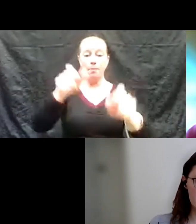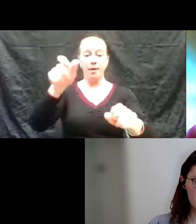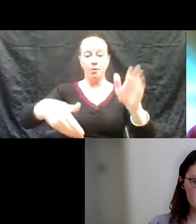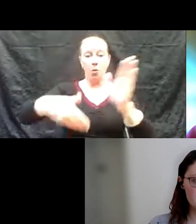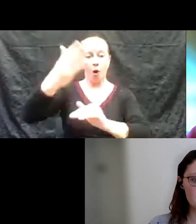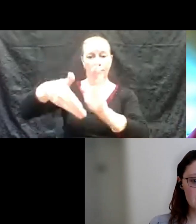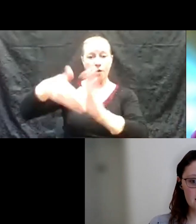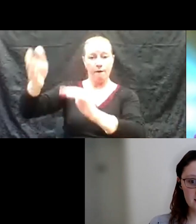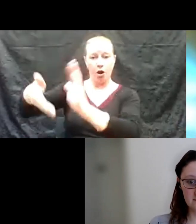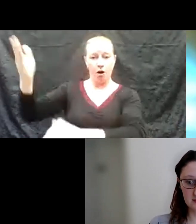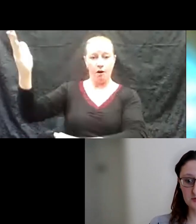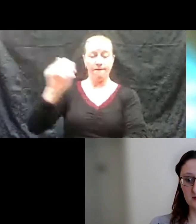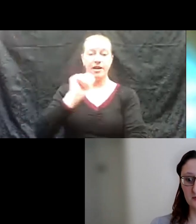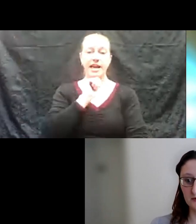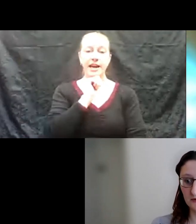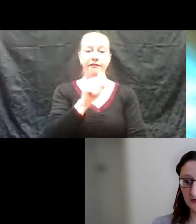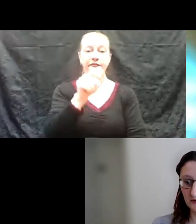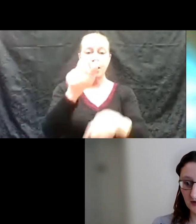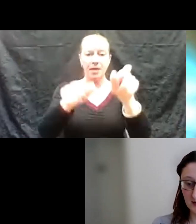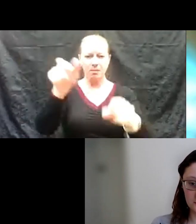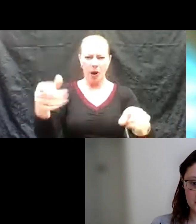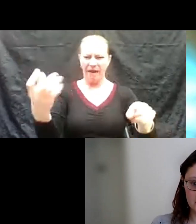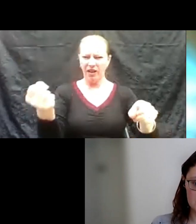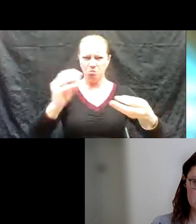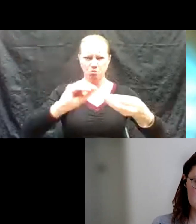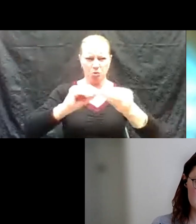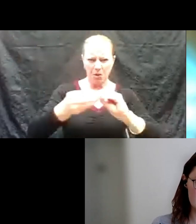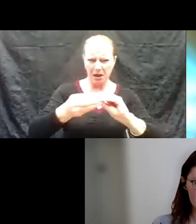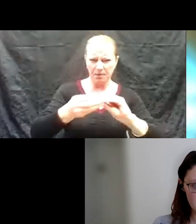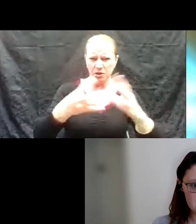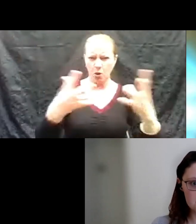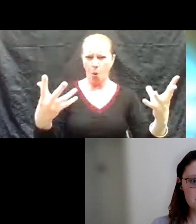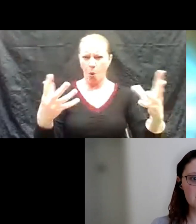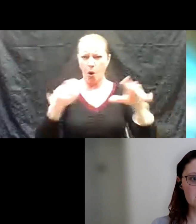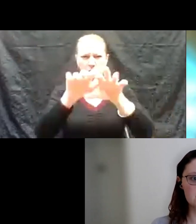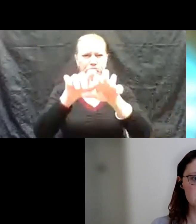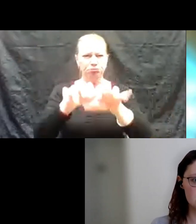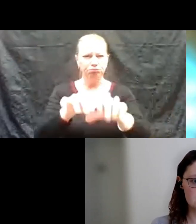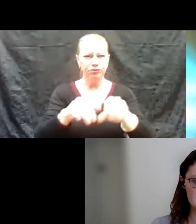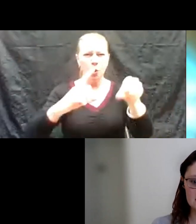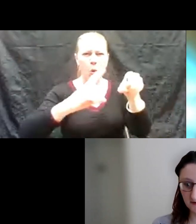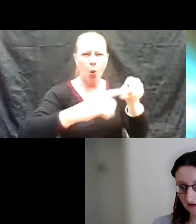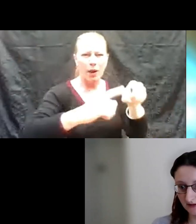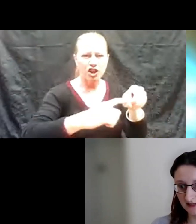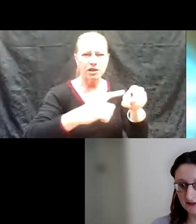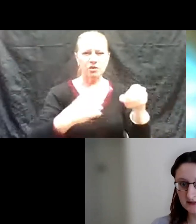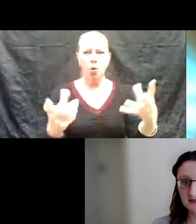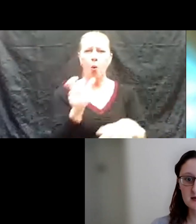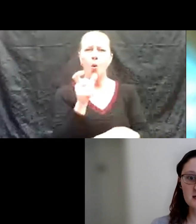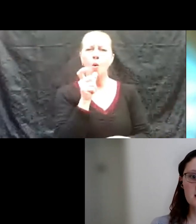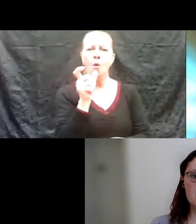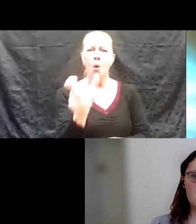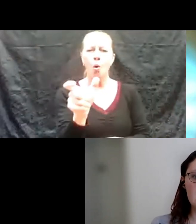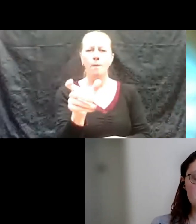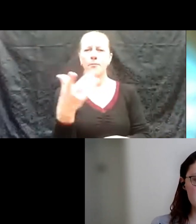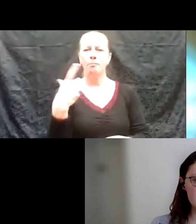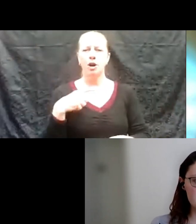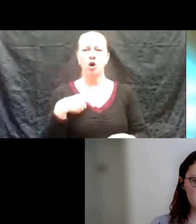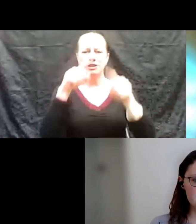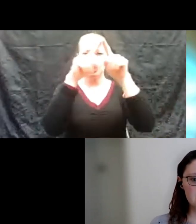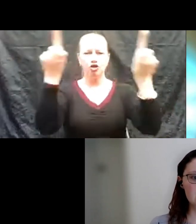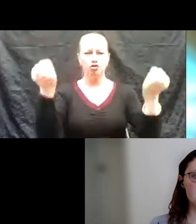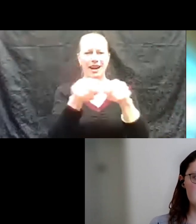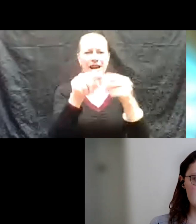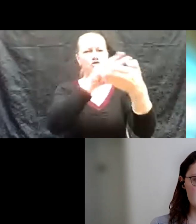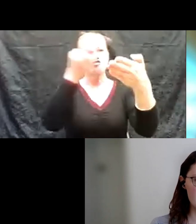if people are having trouble putting questions in the chat because they're using screen readers, I'm going